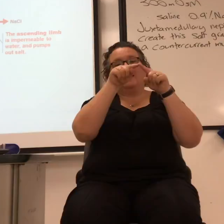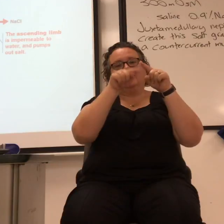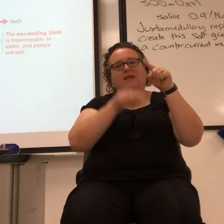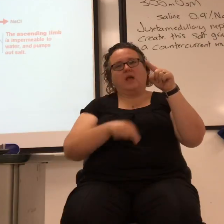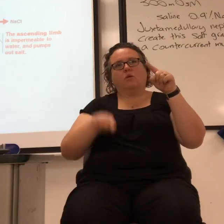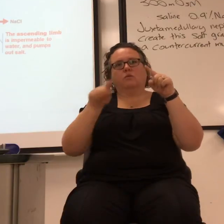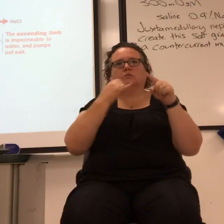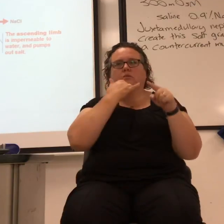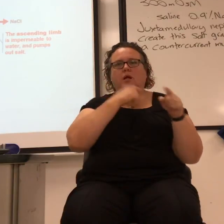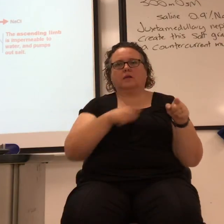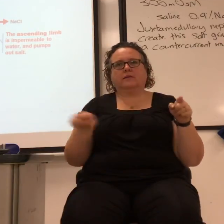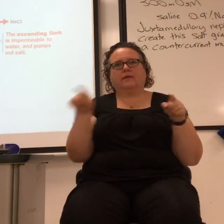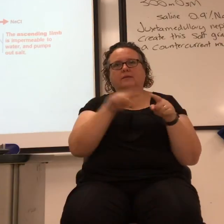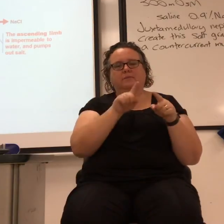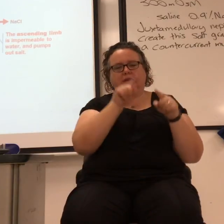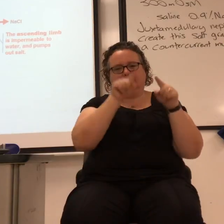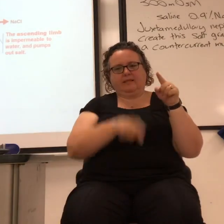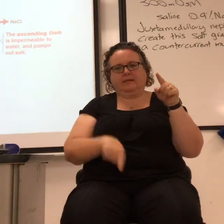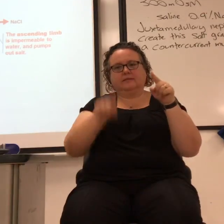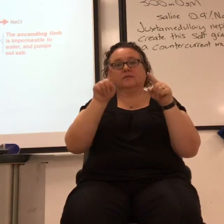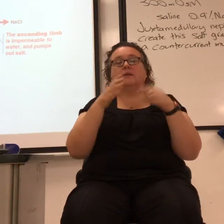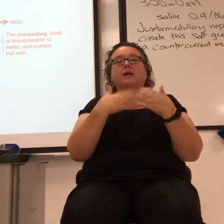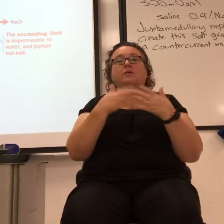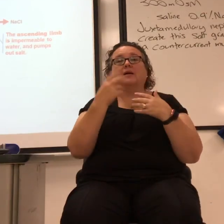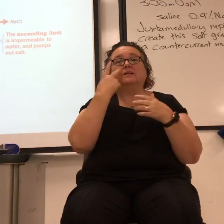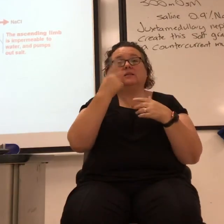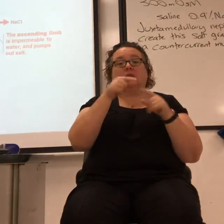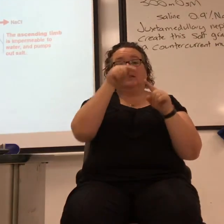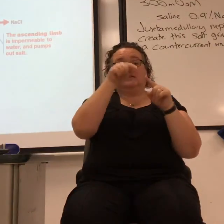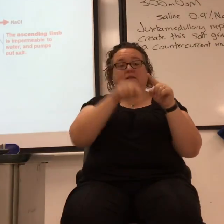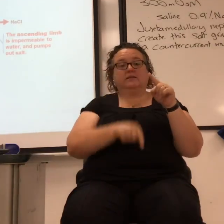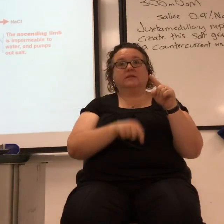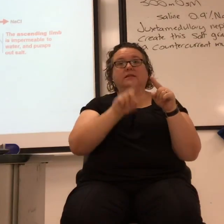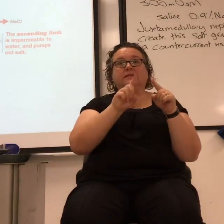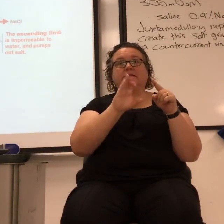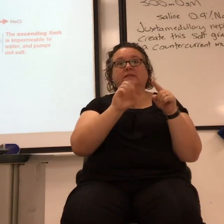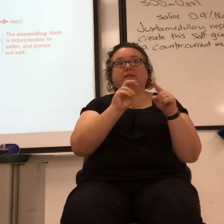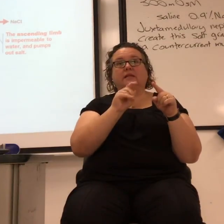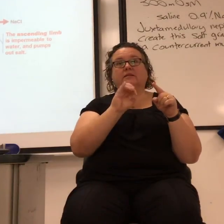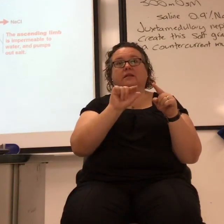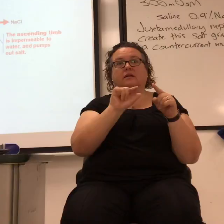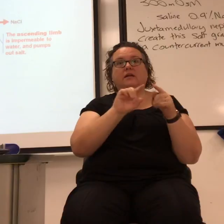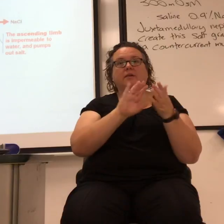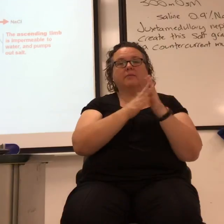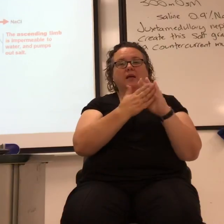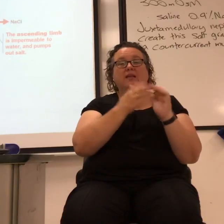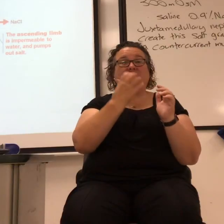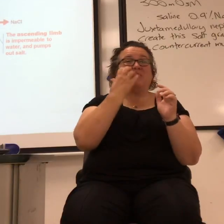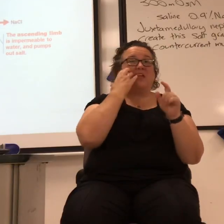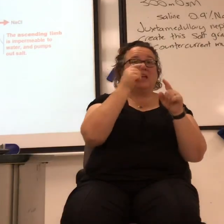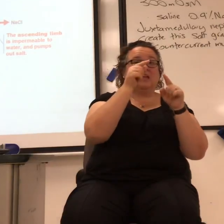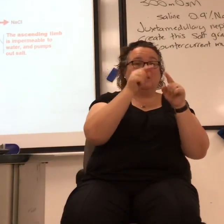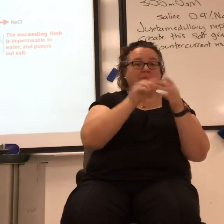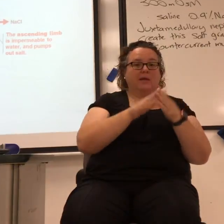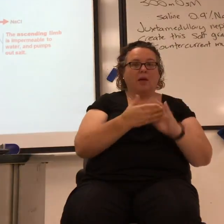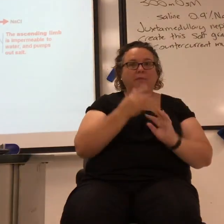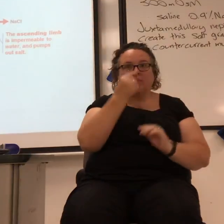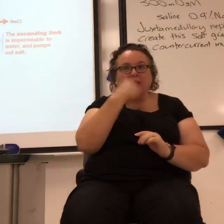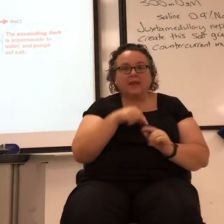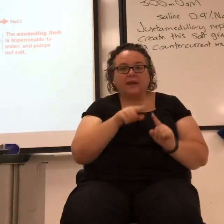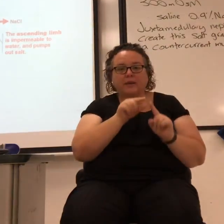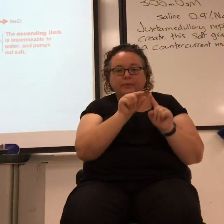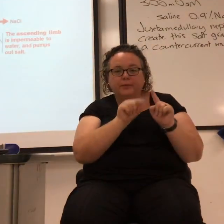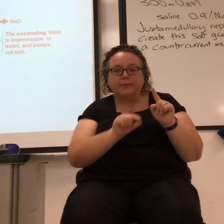this see how there's like descending, but it's like thick, and then it gets kind of thin? Let's talk about